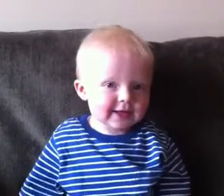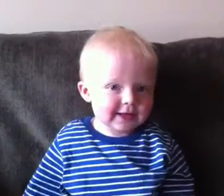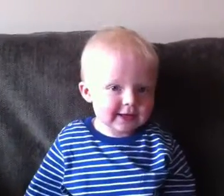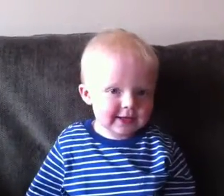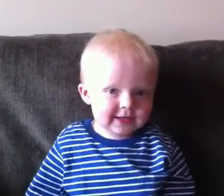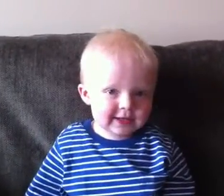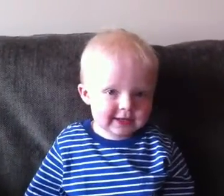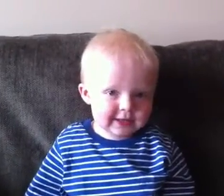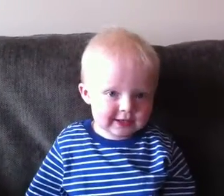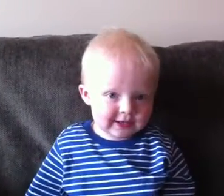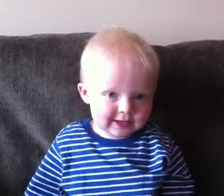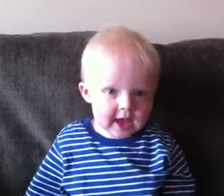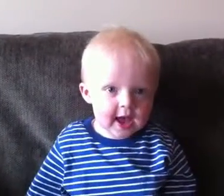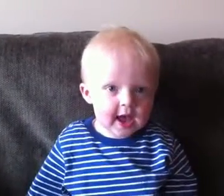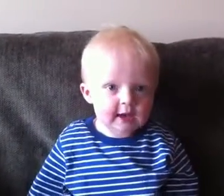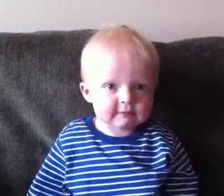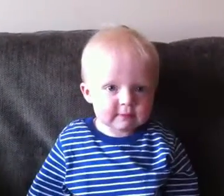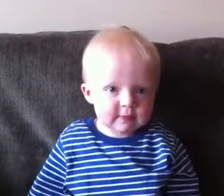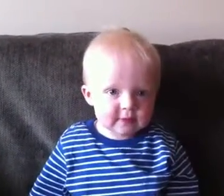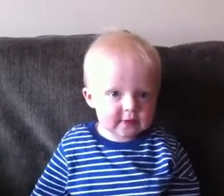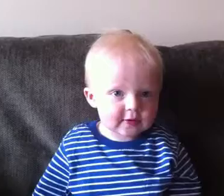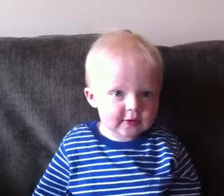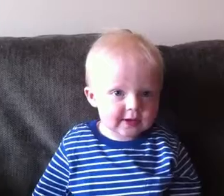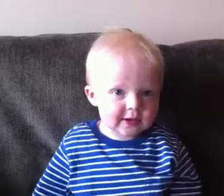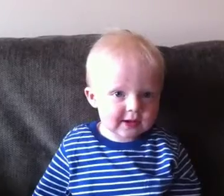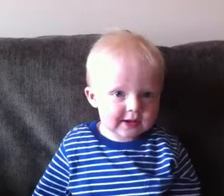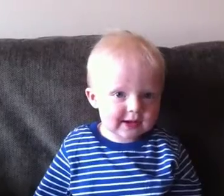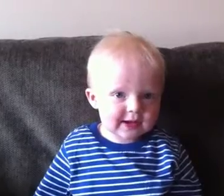me how to say thank you? Thank you?